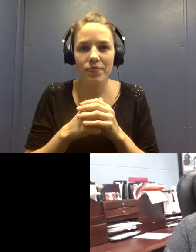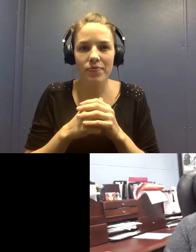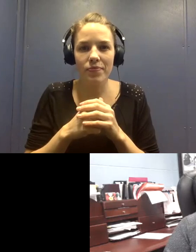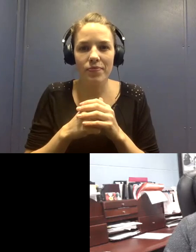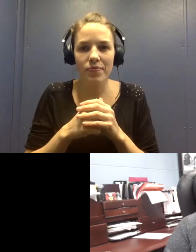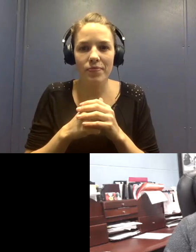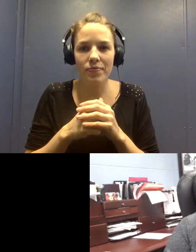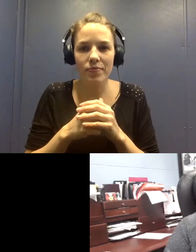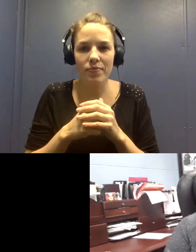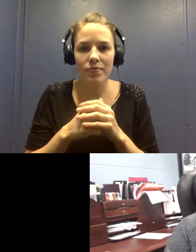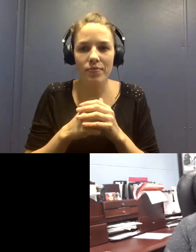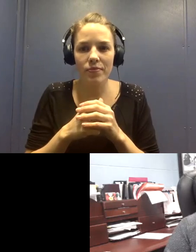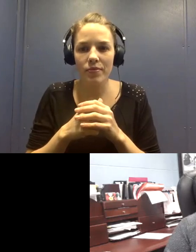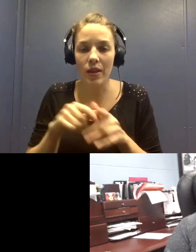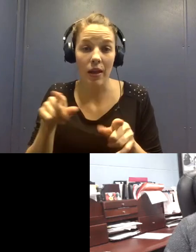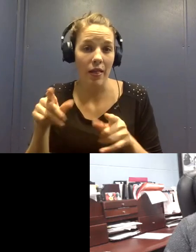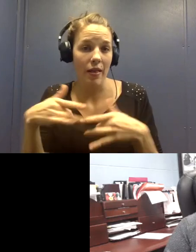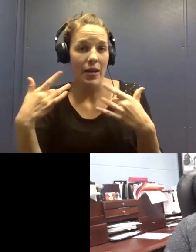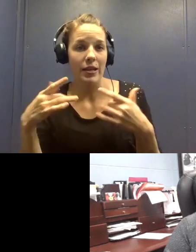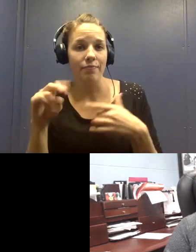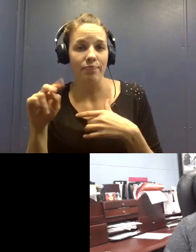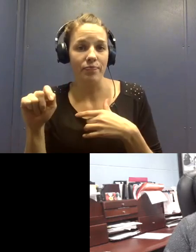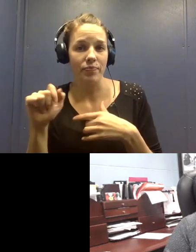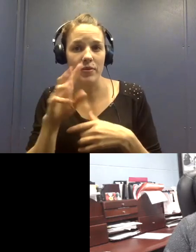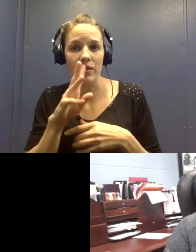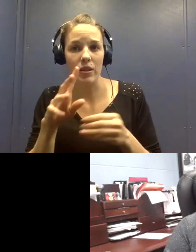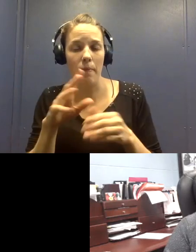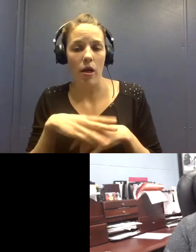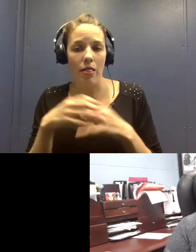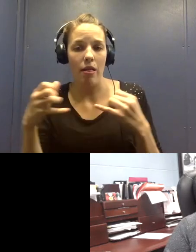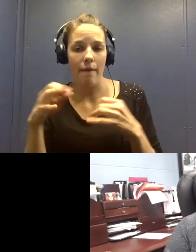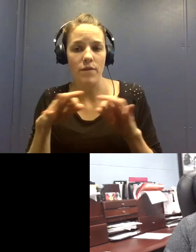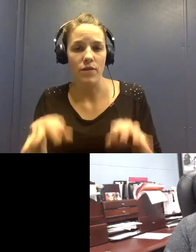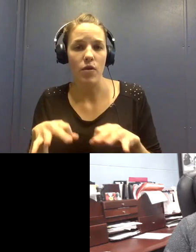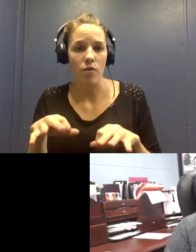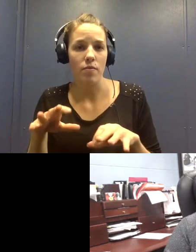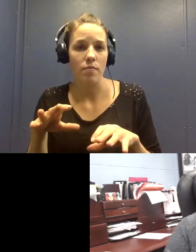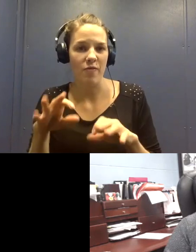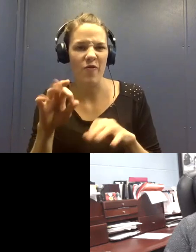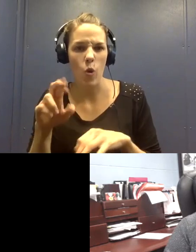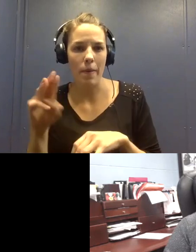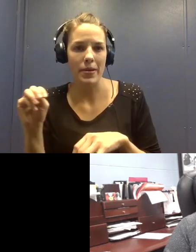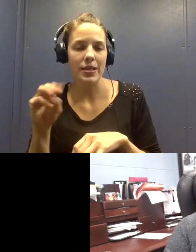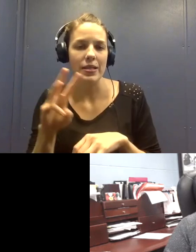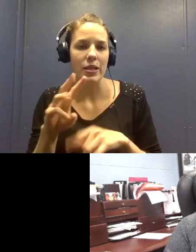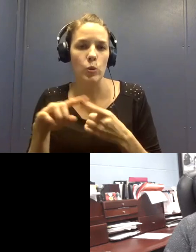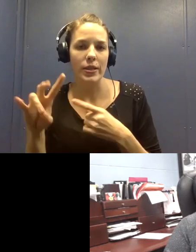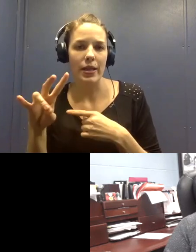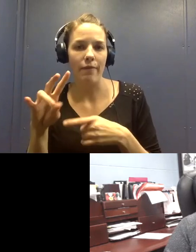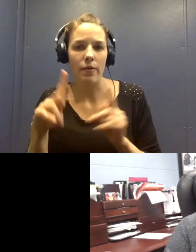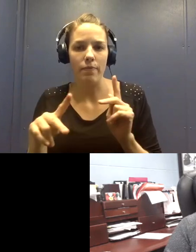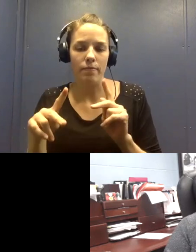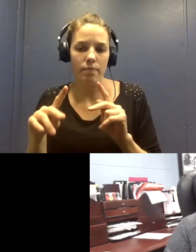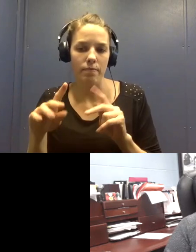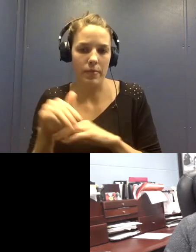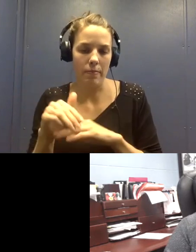And the event that Nita is talking about is an online forum from 6 to 7 p.m. sponsored by a number